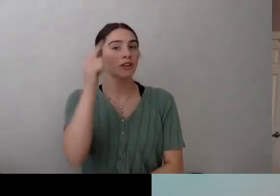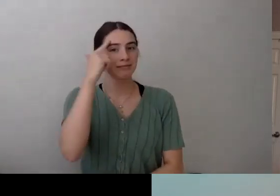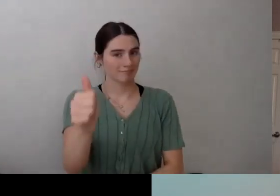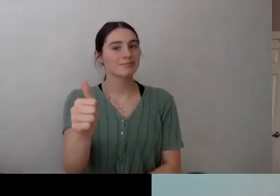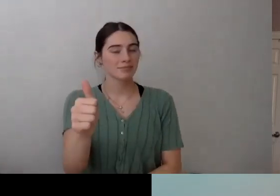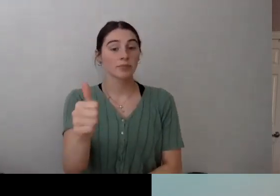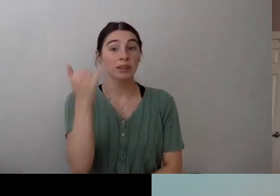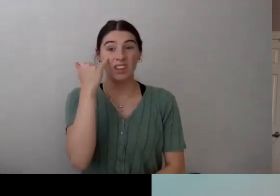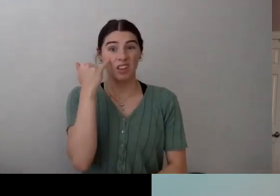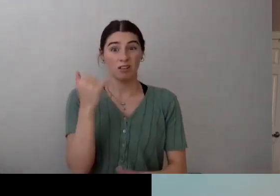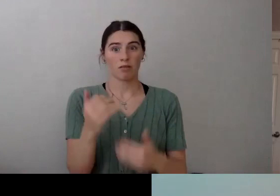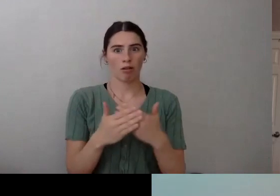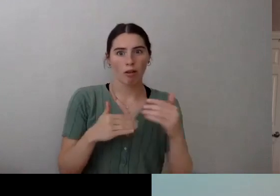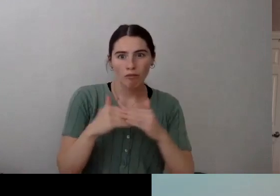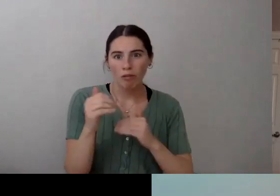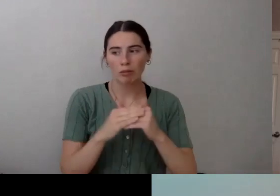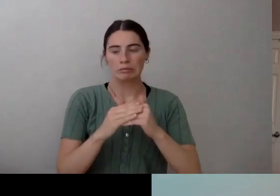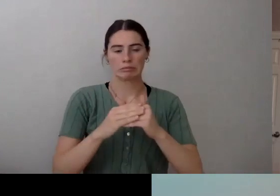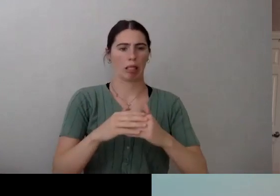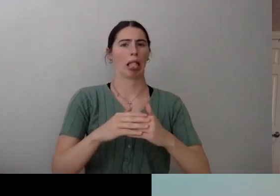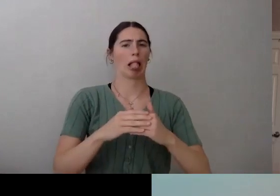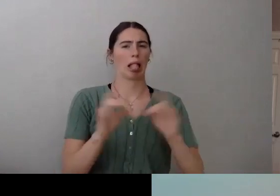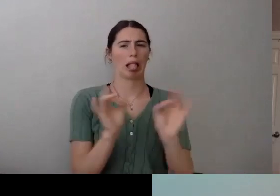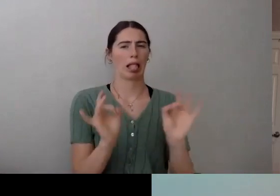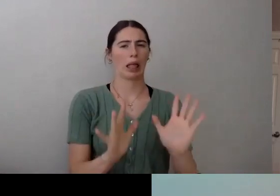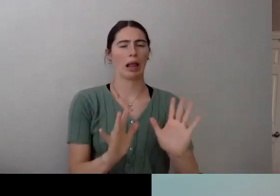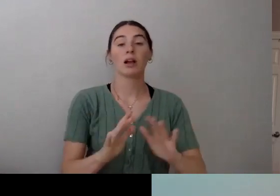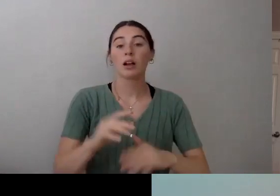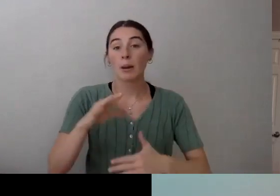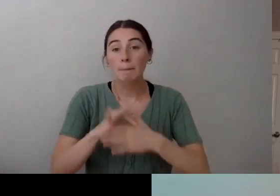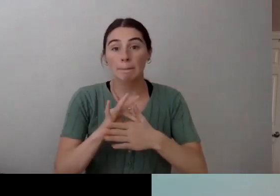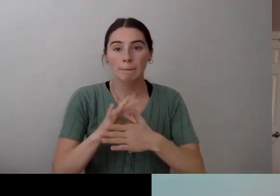uncomfortable touching raw meat, yes, absolutely, by all means, wear gloves.